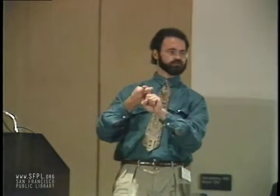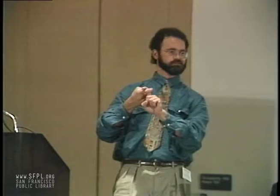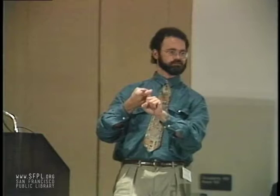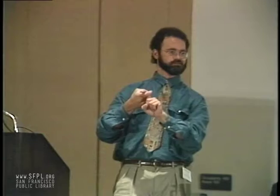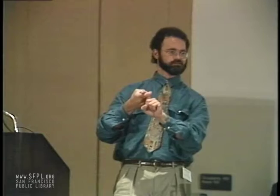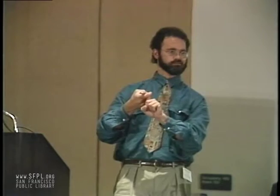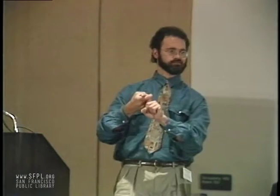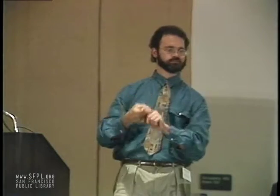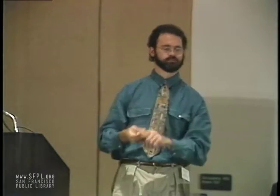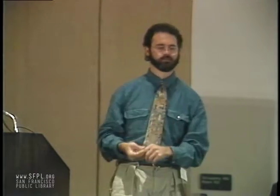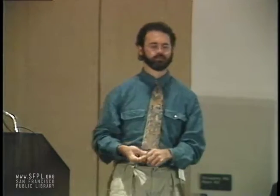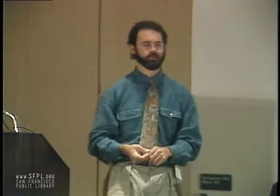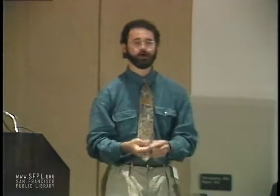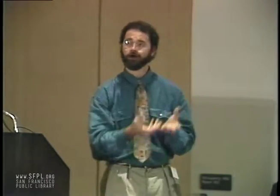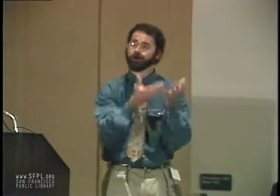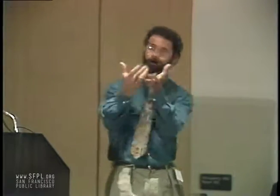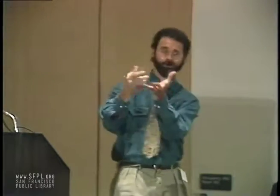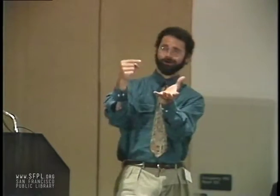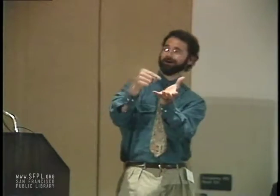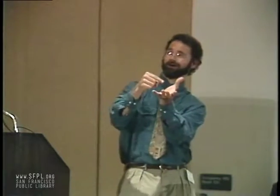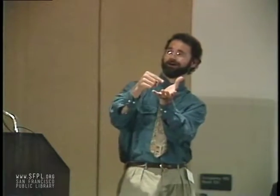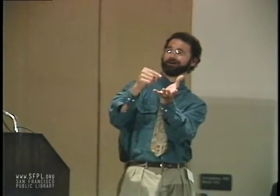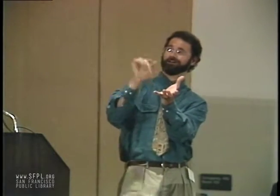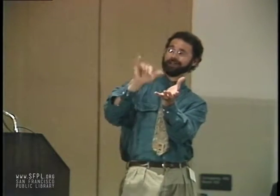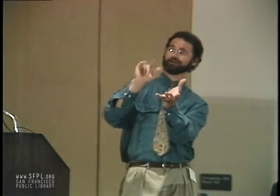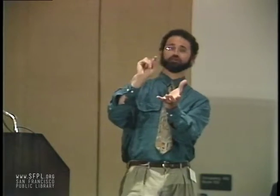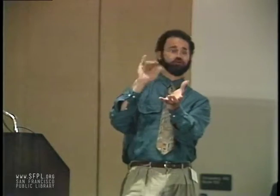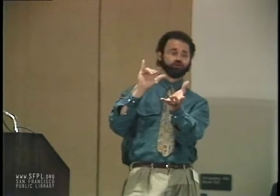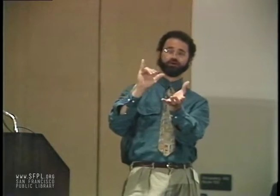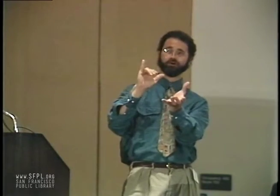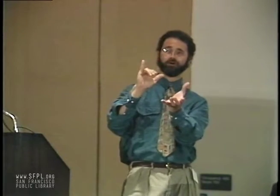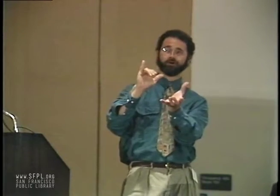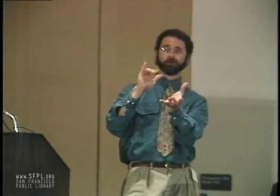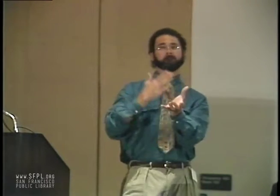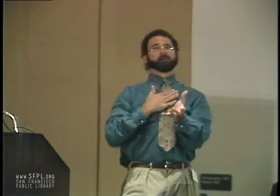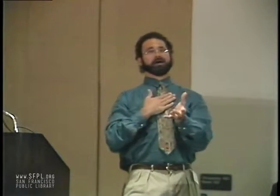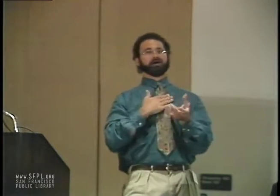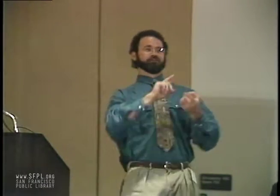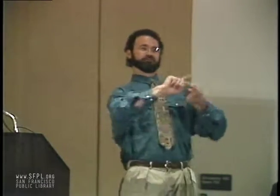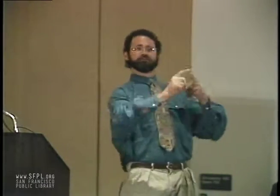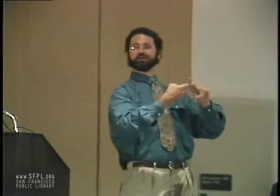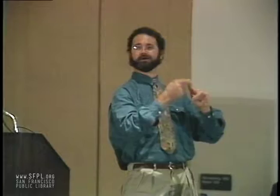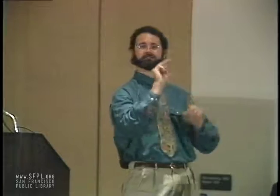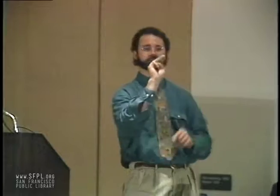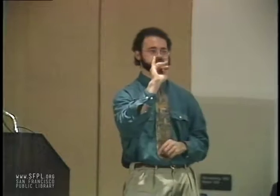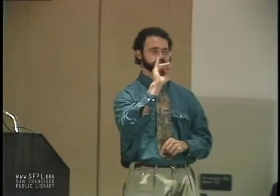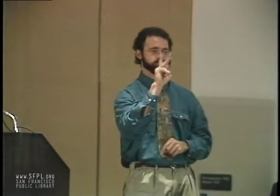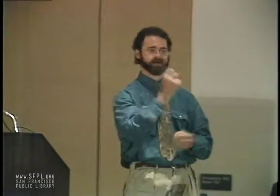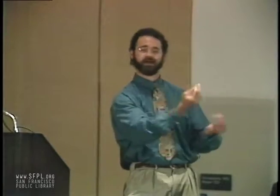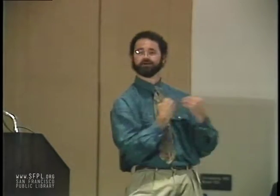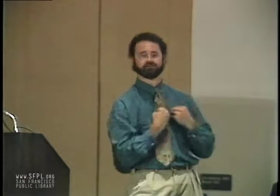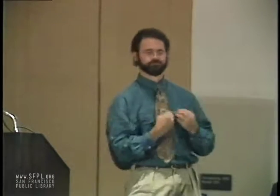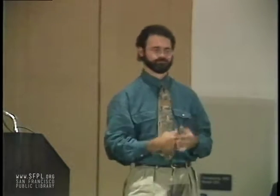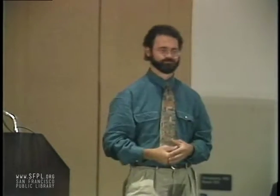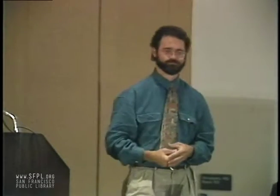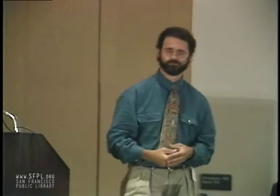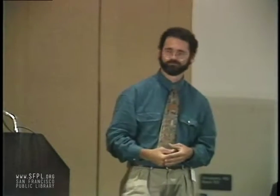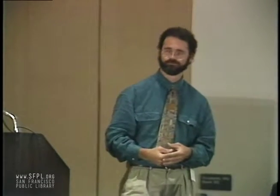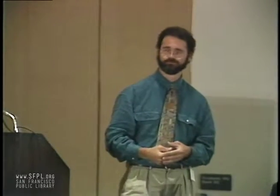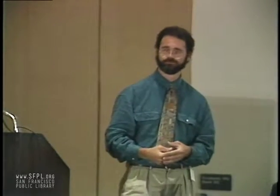And the sister brought the other sister to meet this other deaf friend because they were talking about something